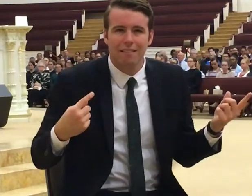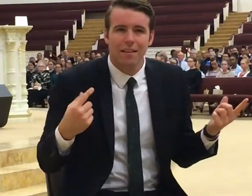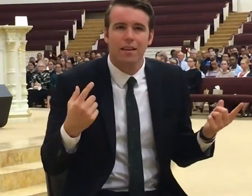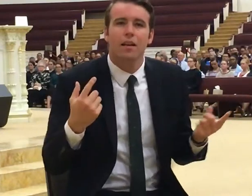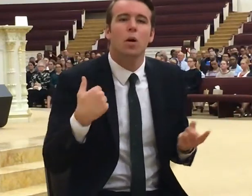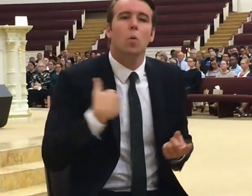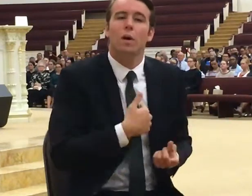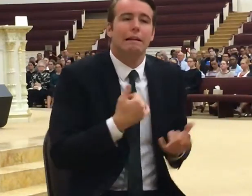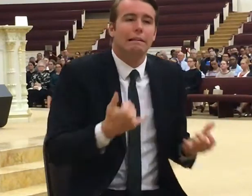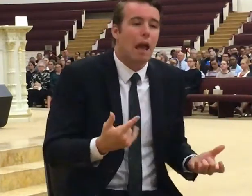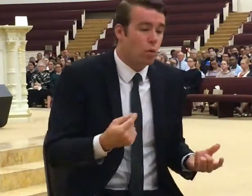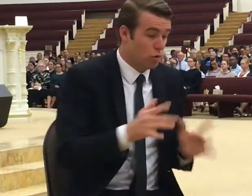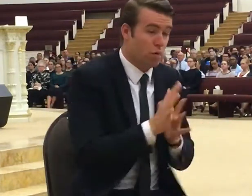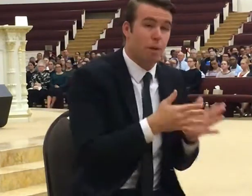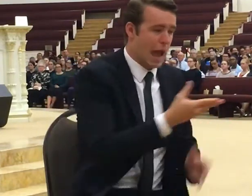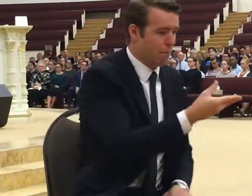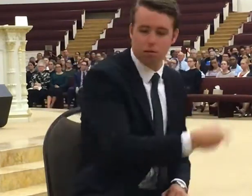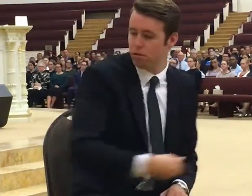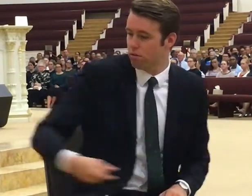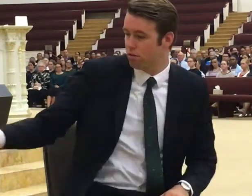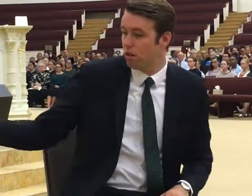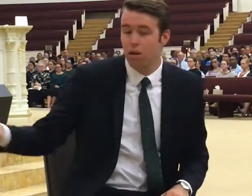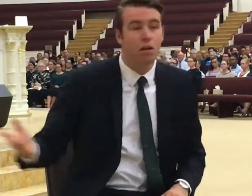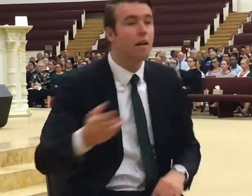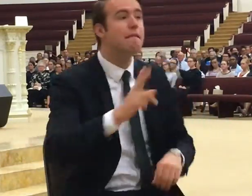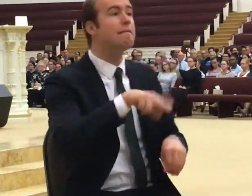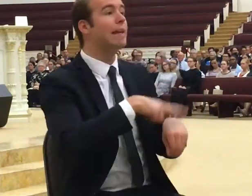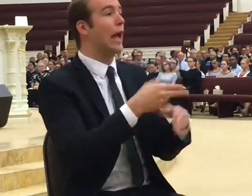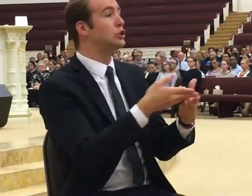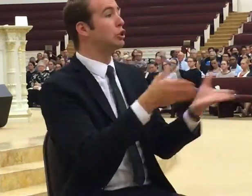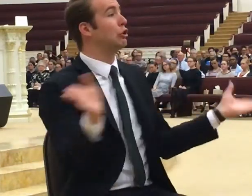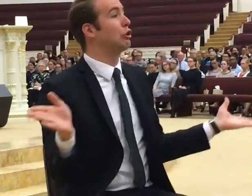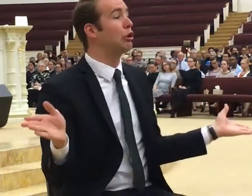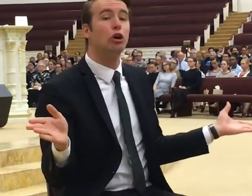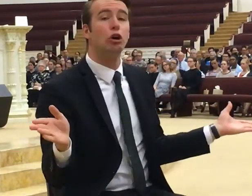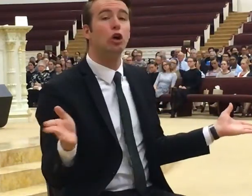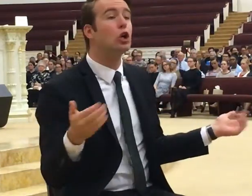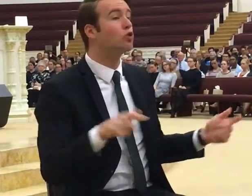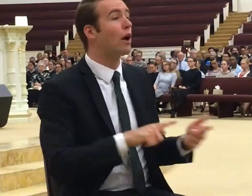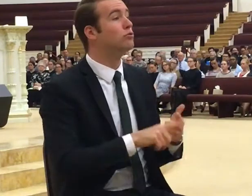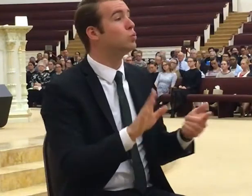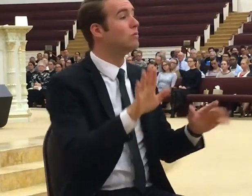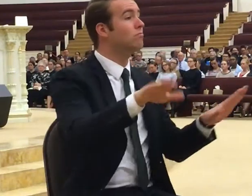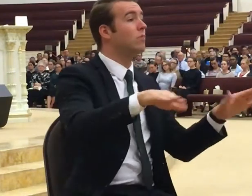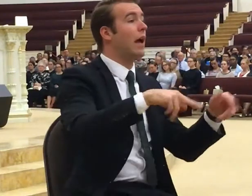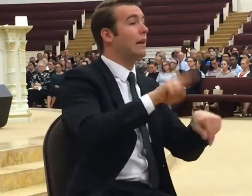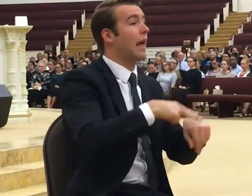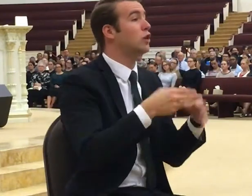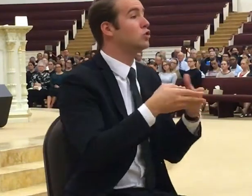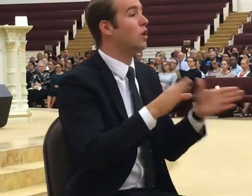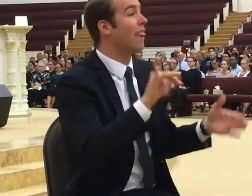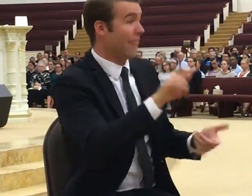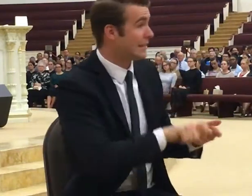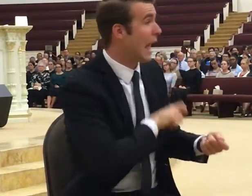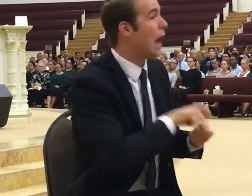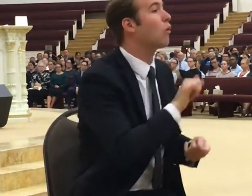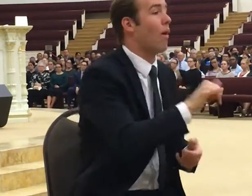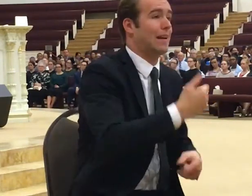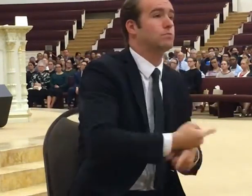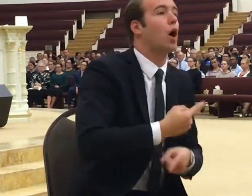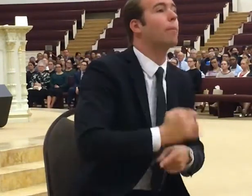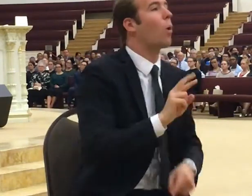And we are looking now to nature to determine what is accurate and